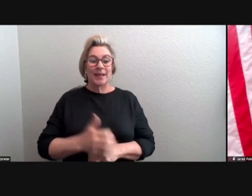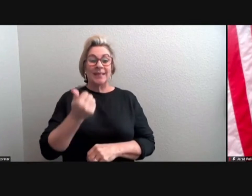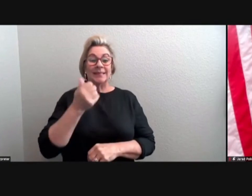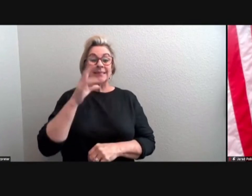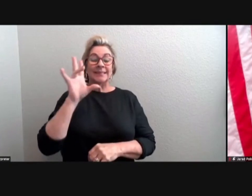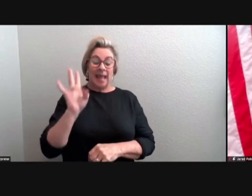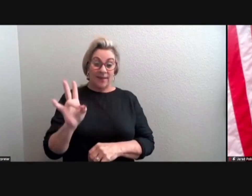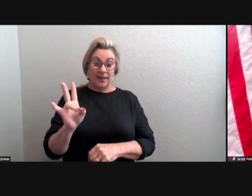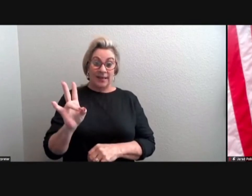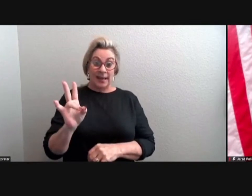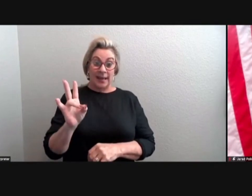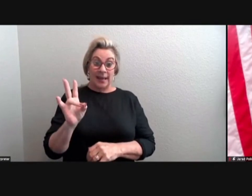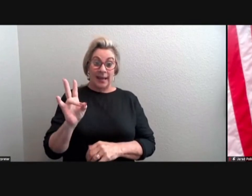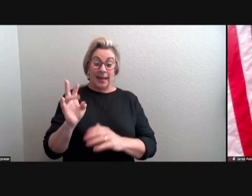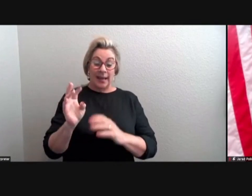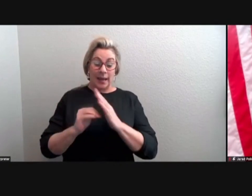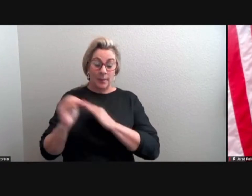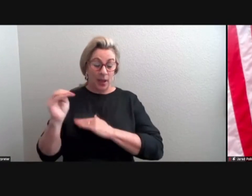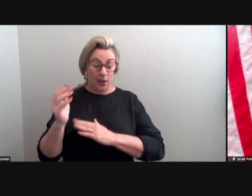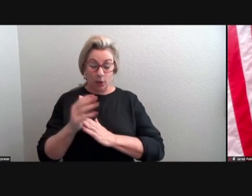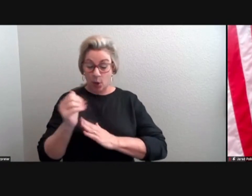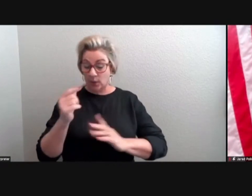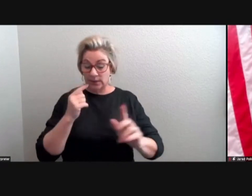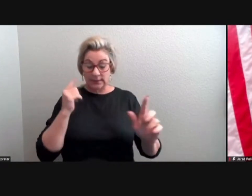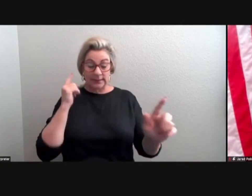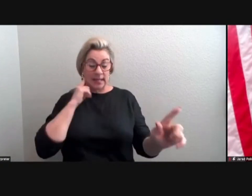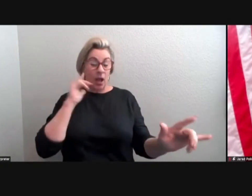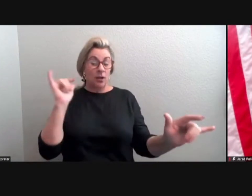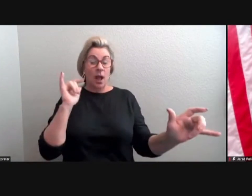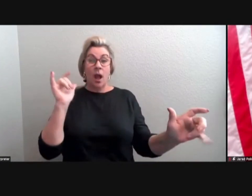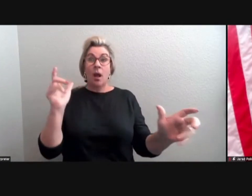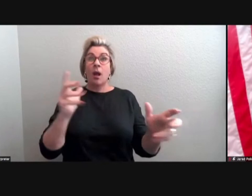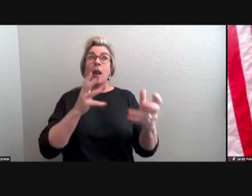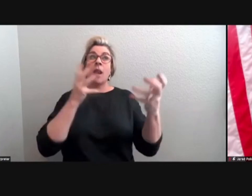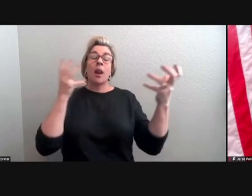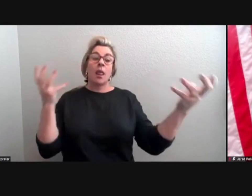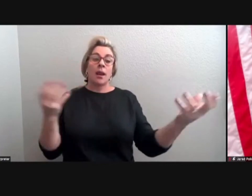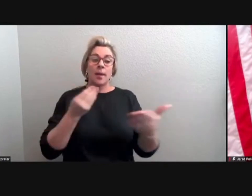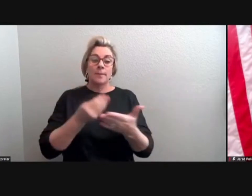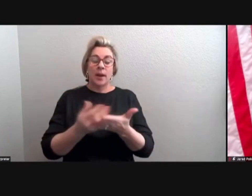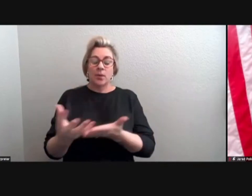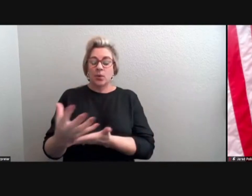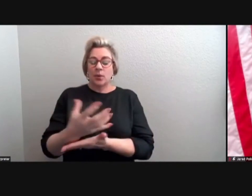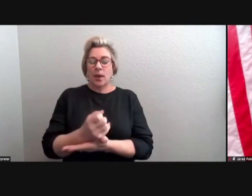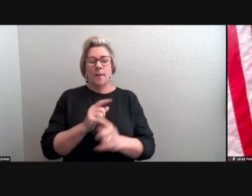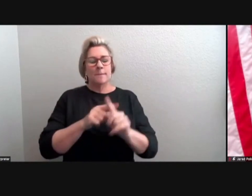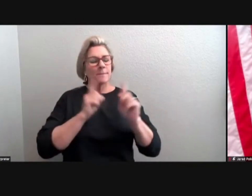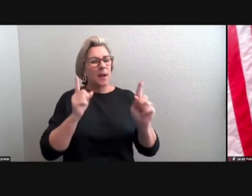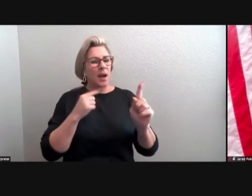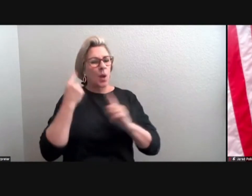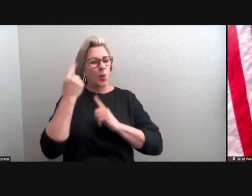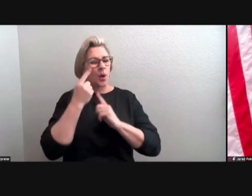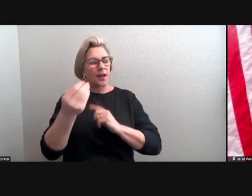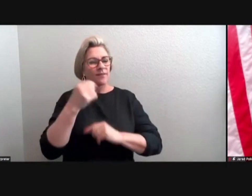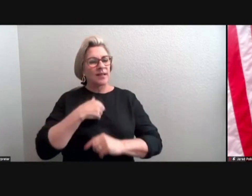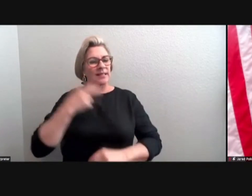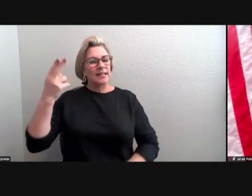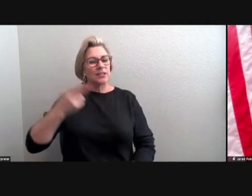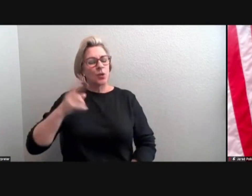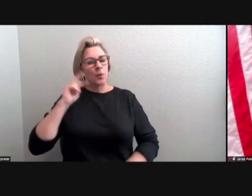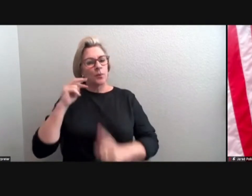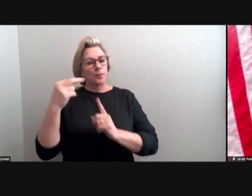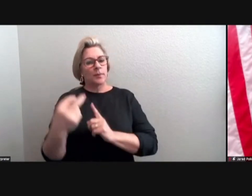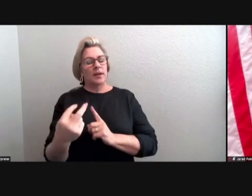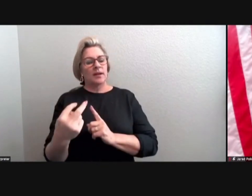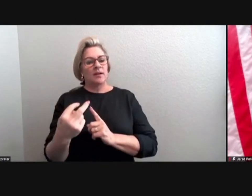million raised, it just sounds like a massive amount of money. And I'm just wondering if you could give us some historical perspective